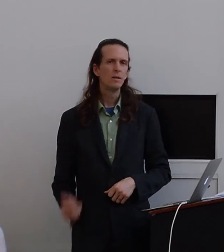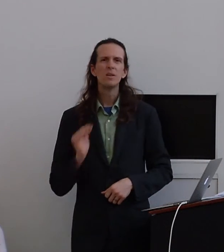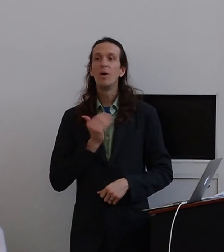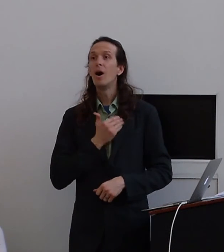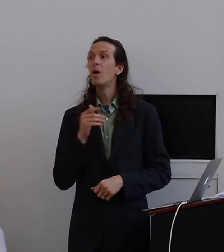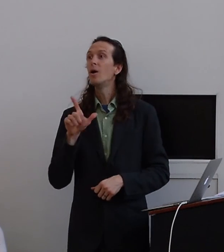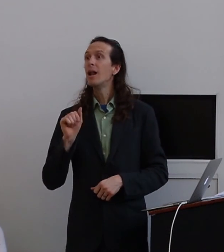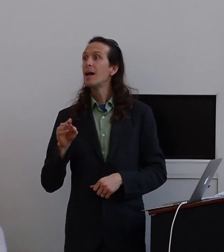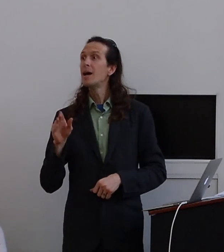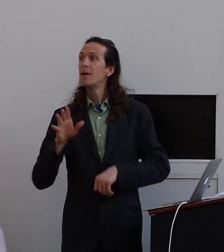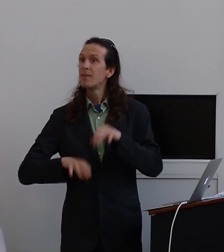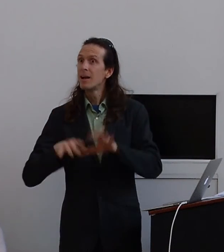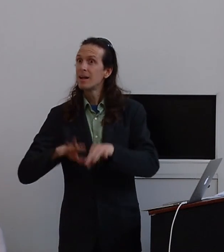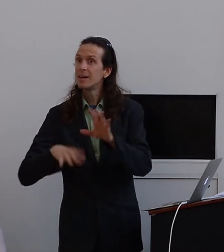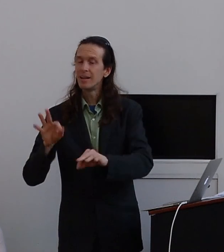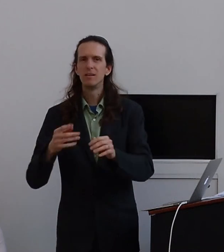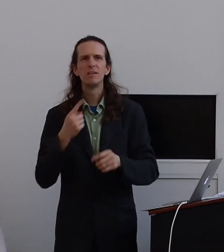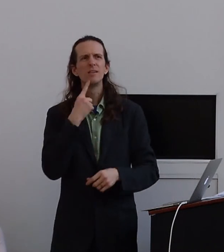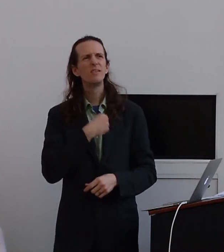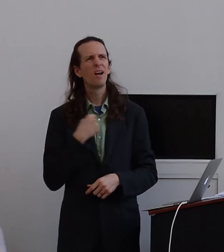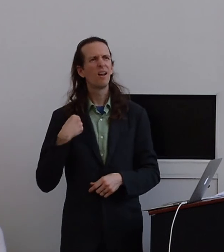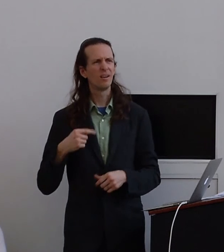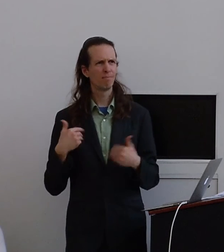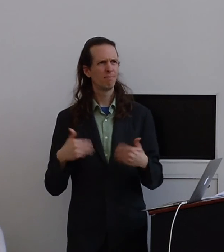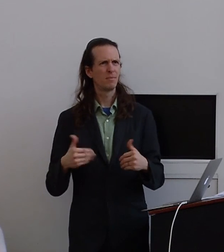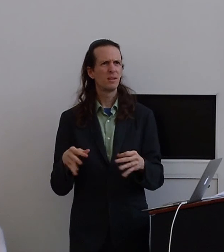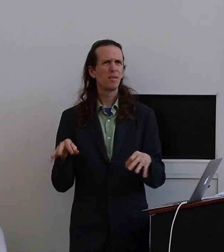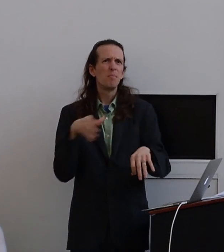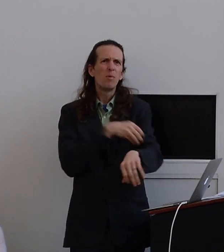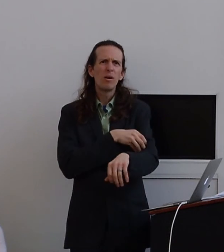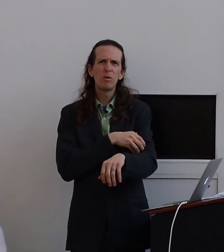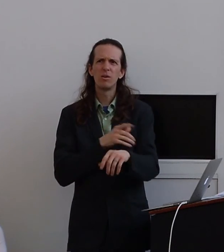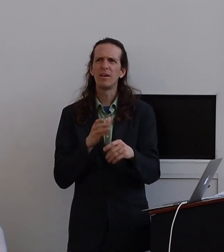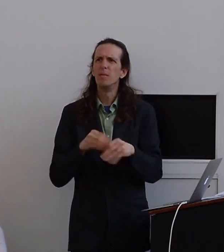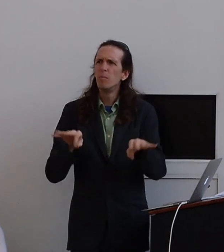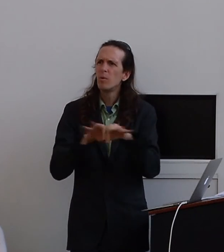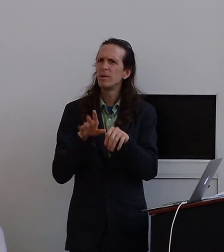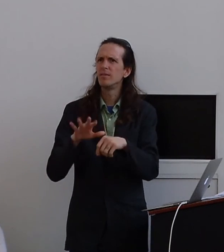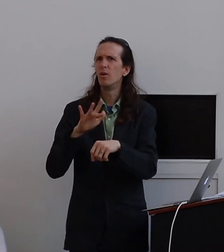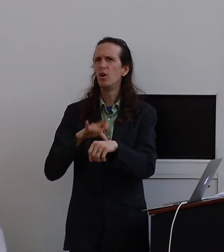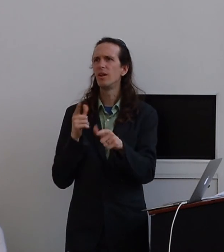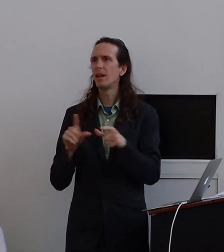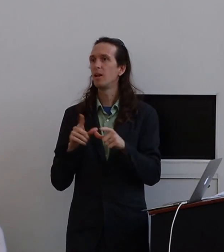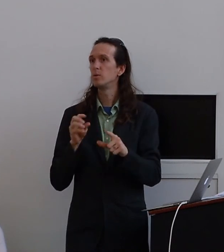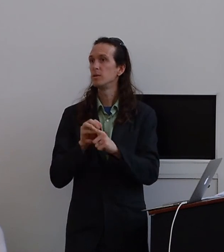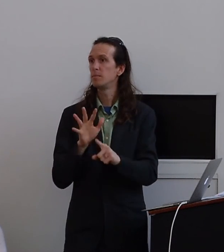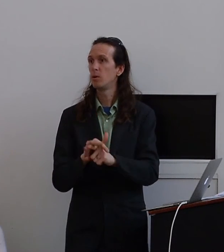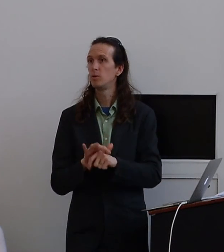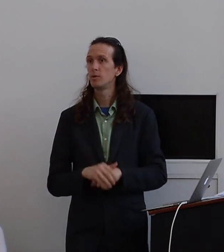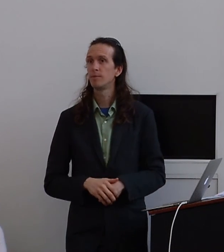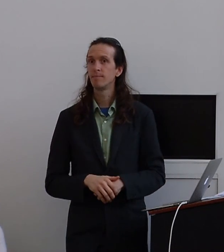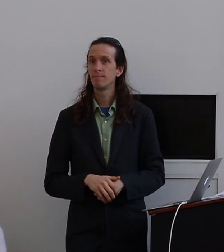Our lab's findings are revealing to us the power and importance of early language exposure.